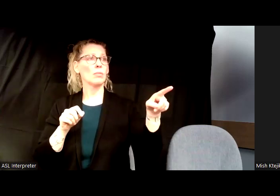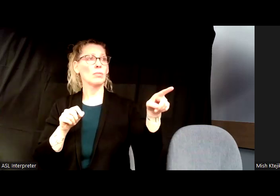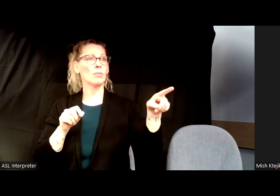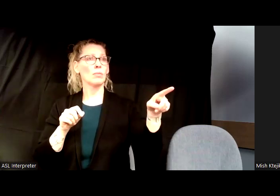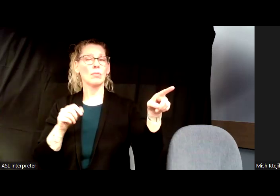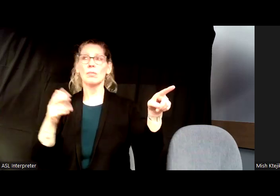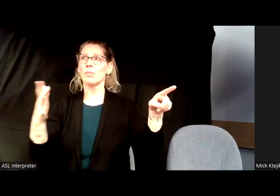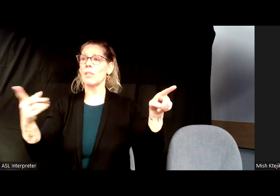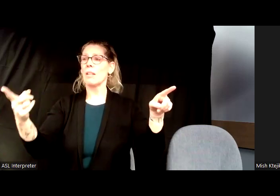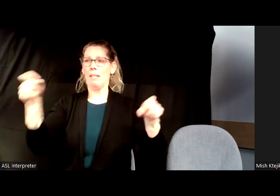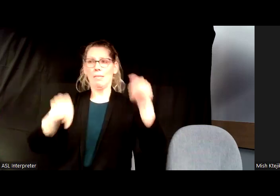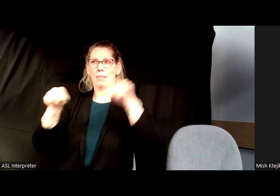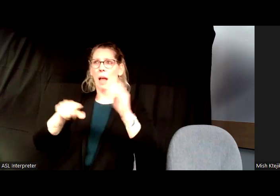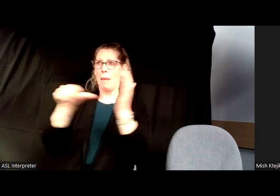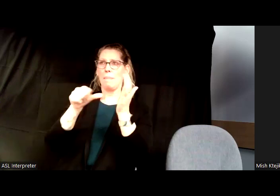Okay, which one is it?